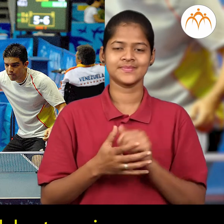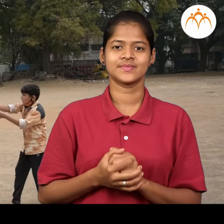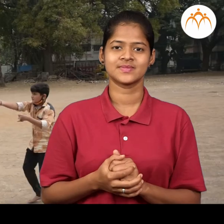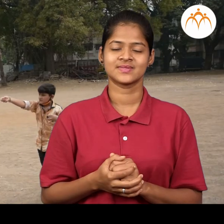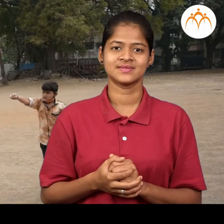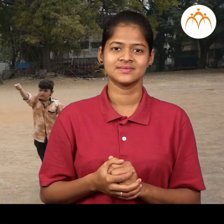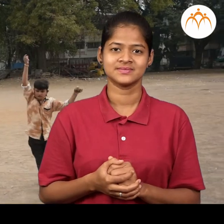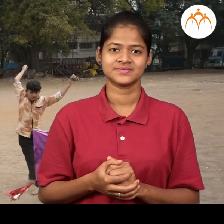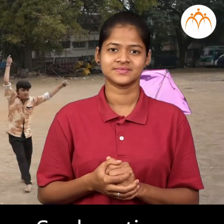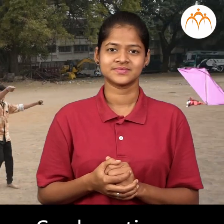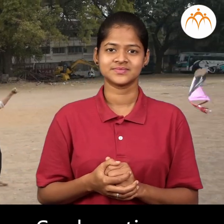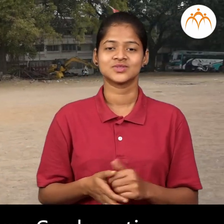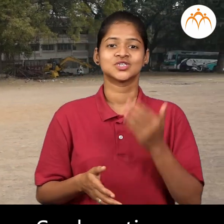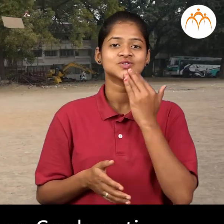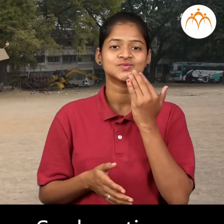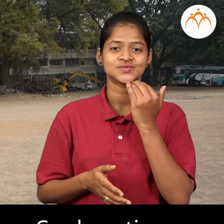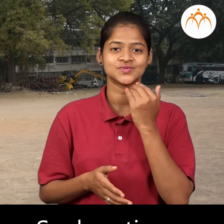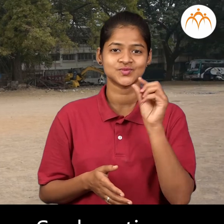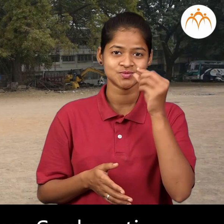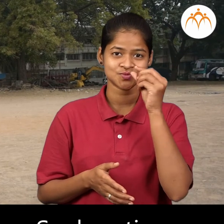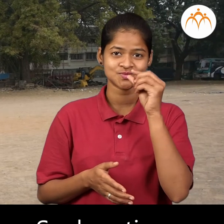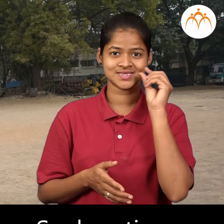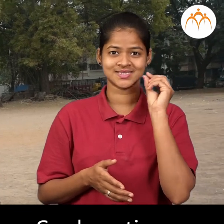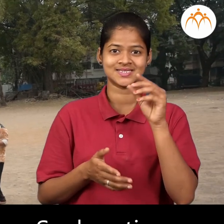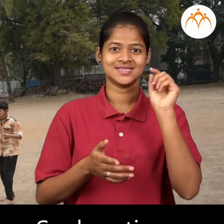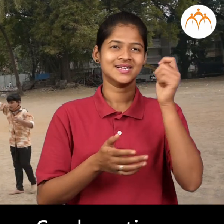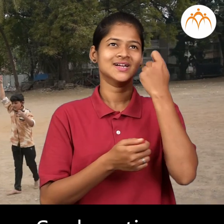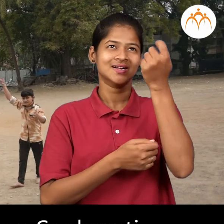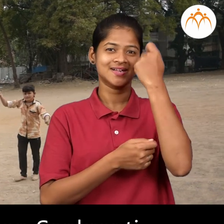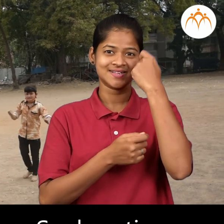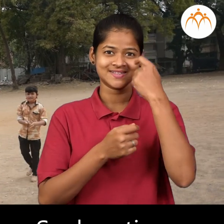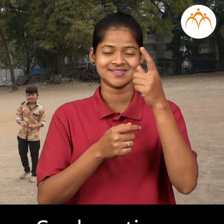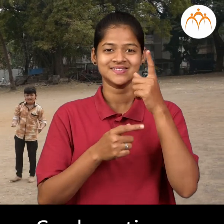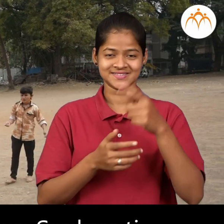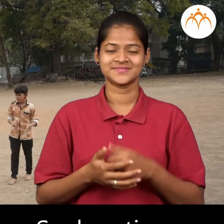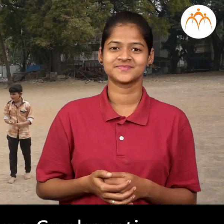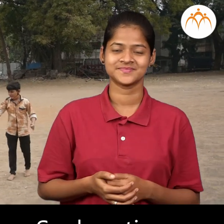Kite. People fly kites on Sankranti.